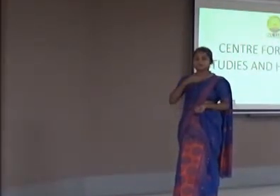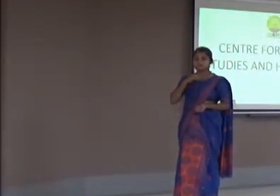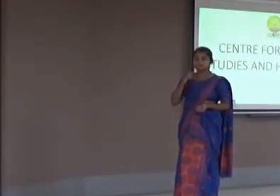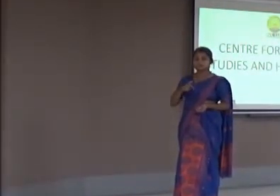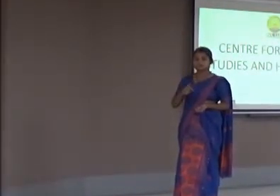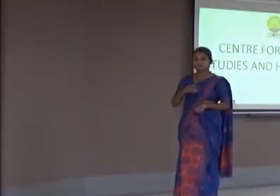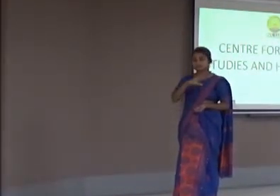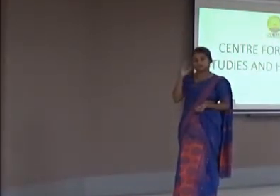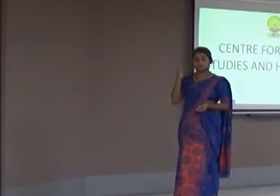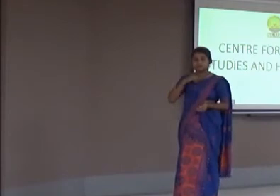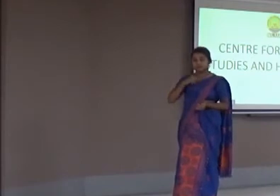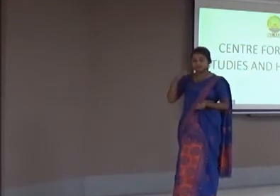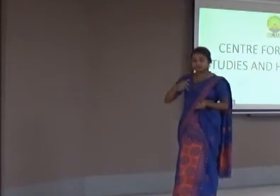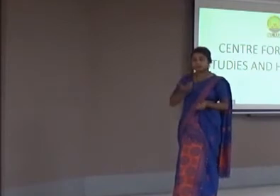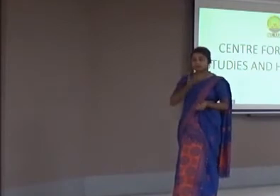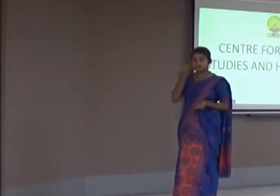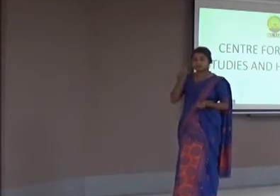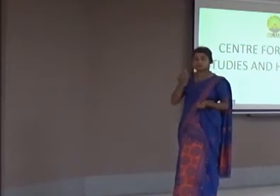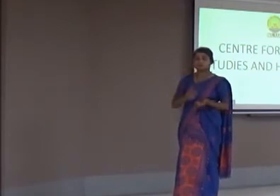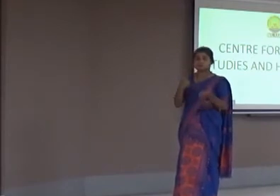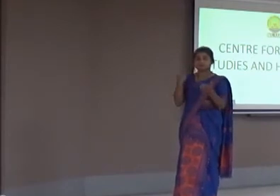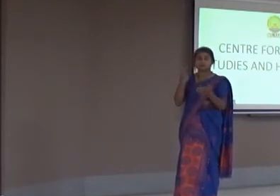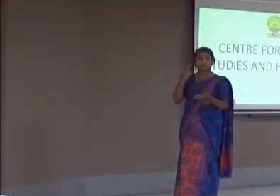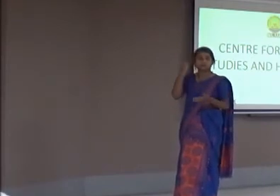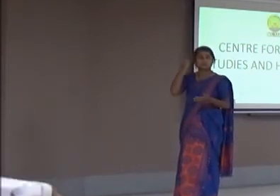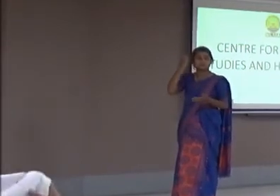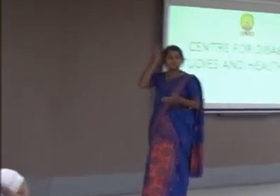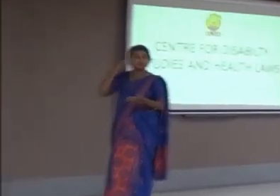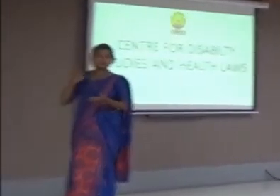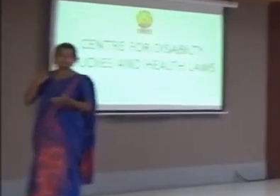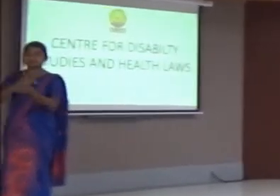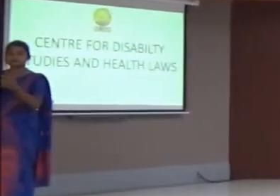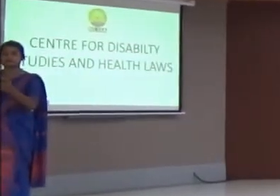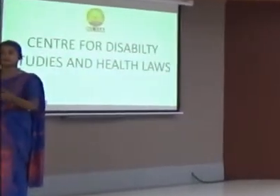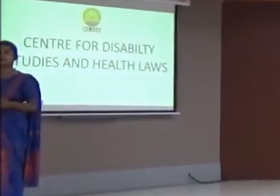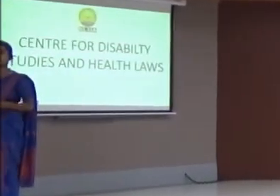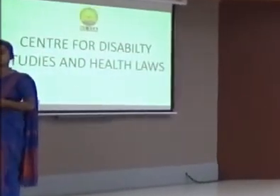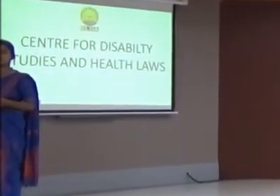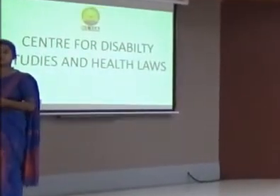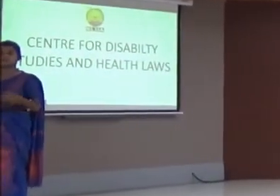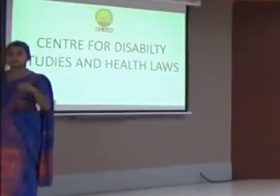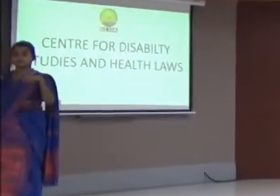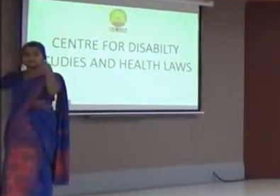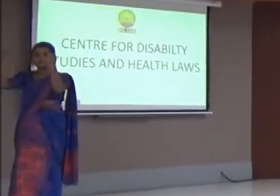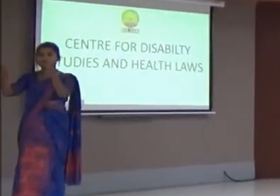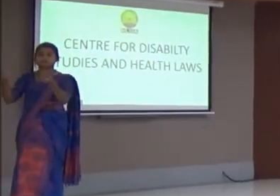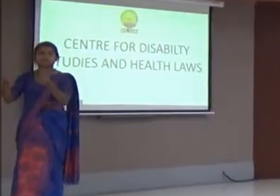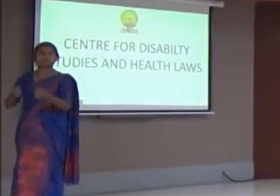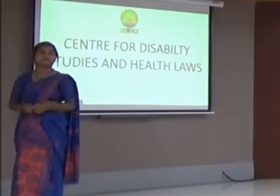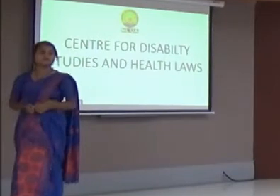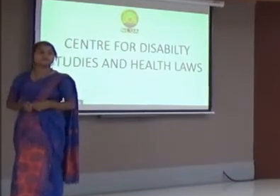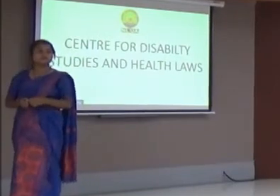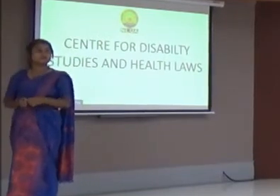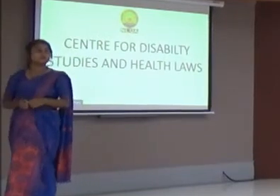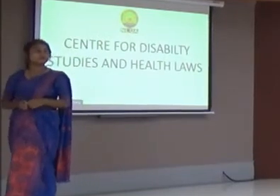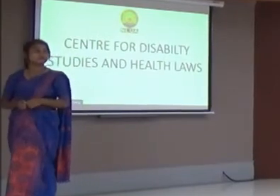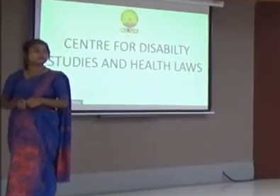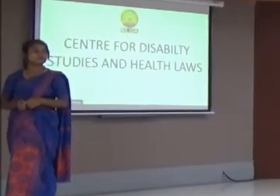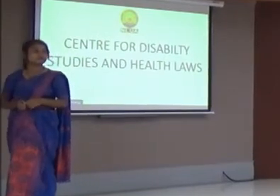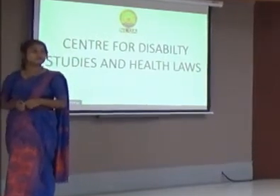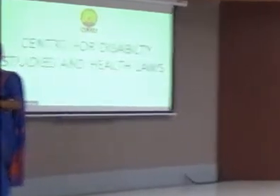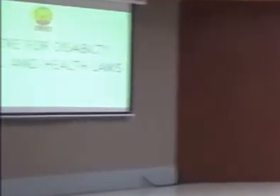For the evening, I now like to request Mr. Raman Kumar and Ms. Devapriti Sharma to please felicitate our honorable registrar.